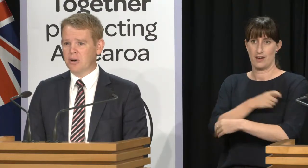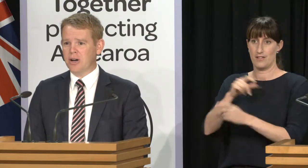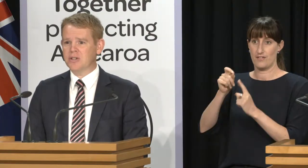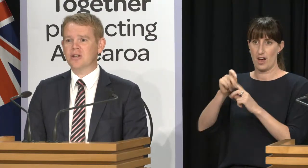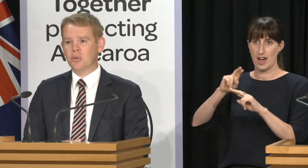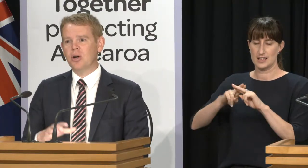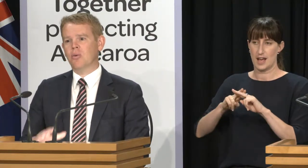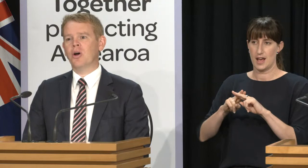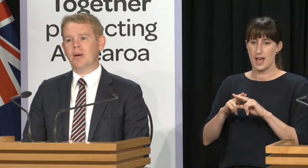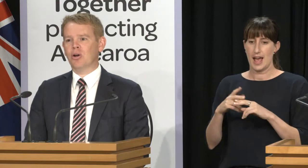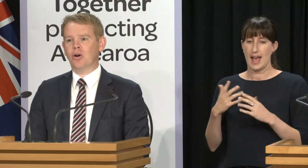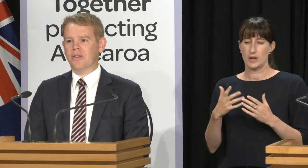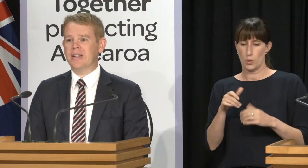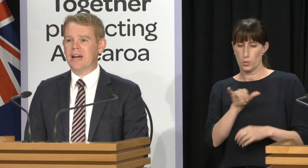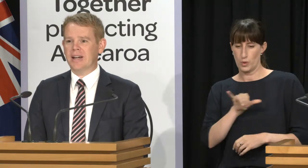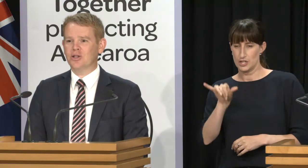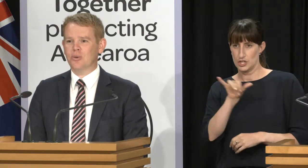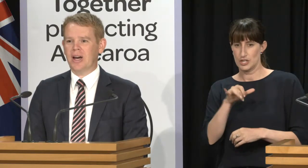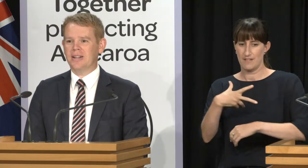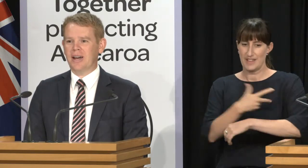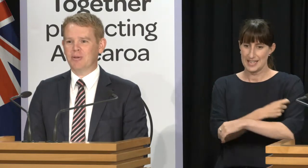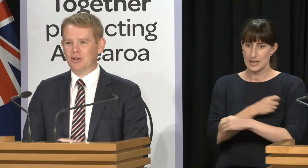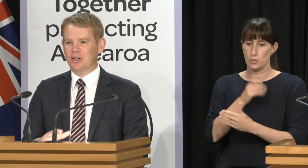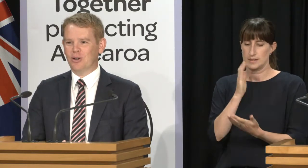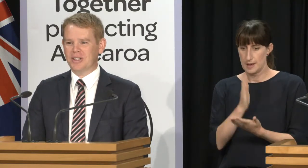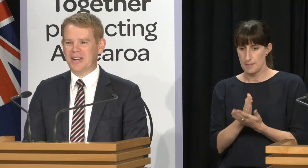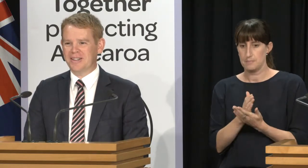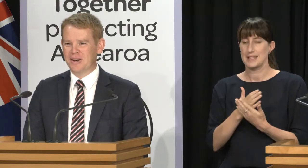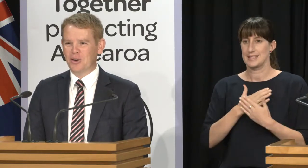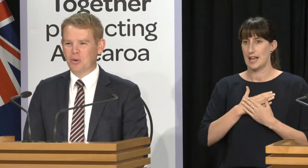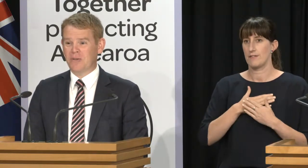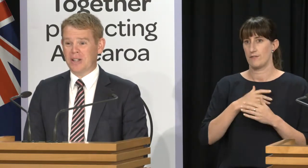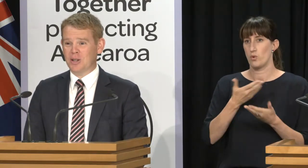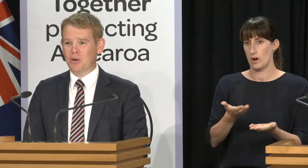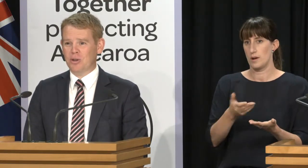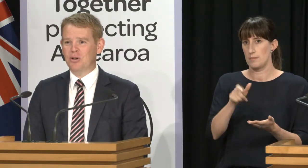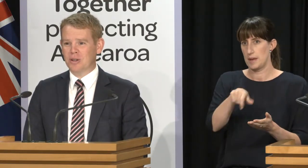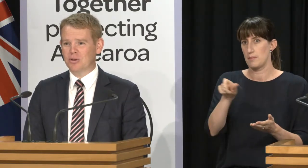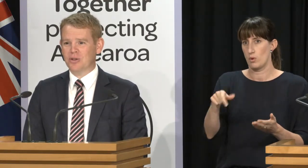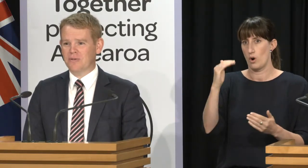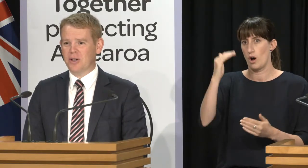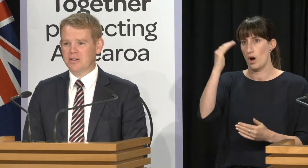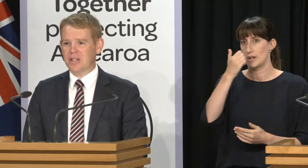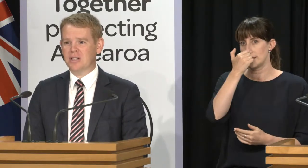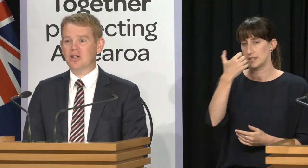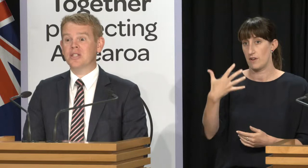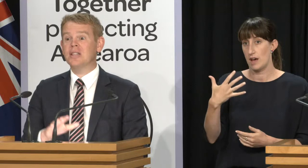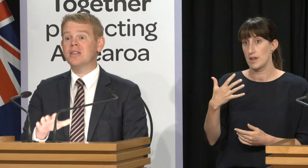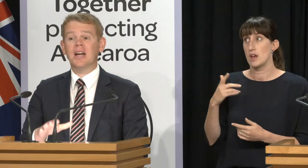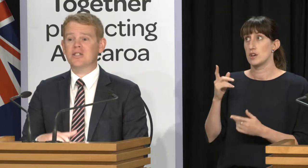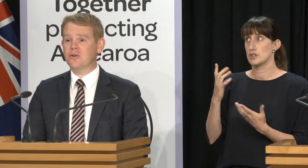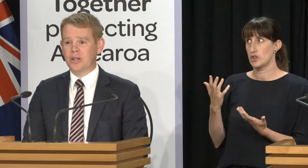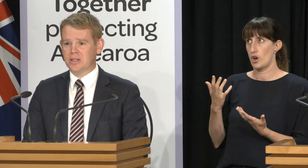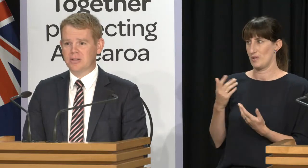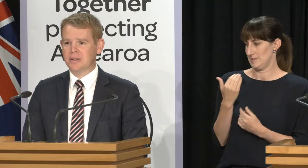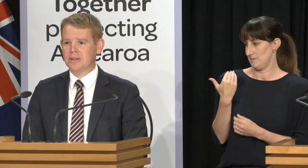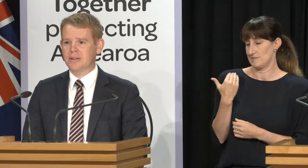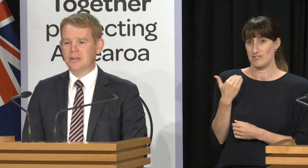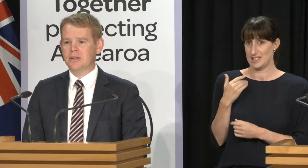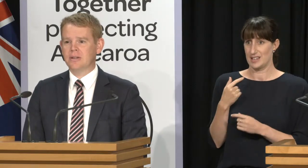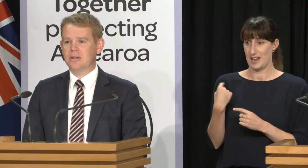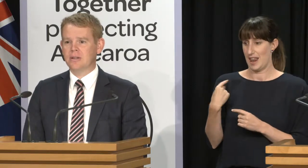over 65s. So we weren't able to lock that down until we had absolutely locked down which vaccine we were using, which was the Pfizer vaccine. So it's in the last few